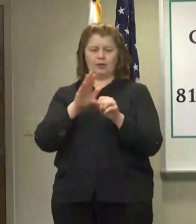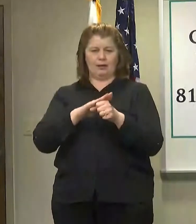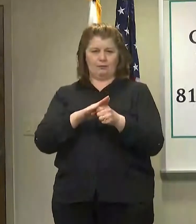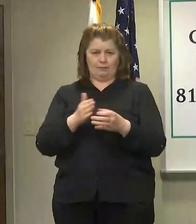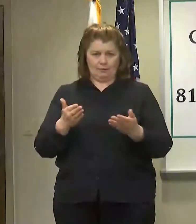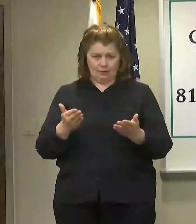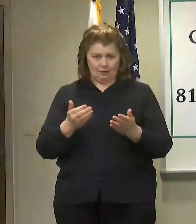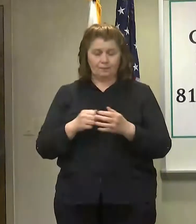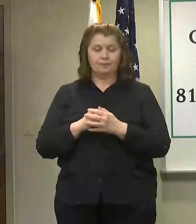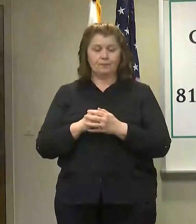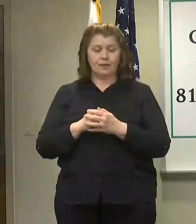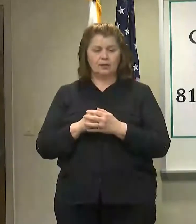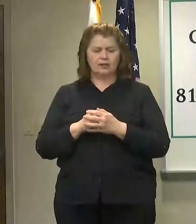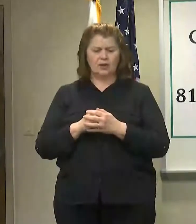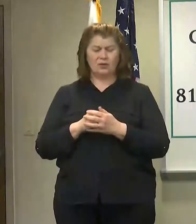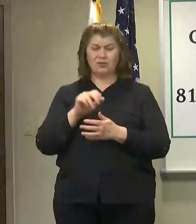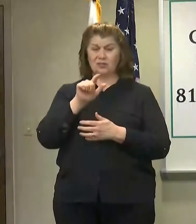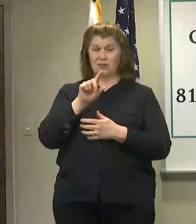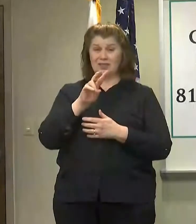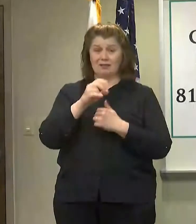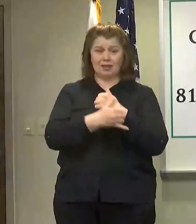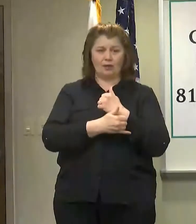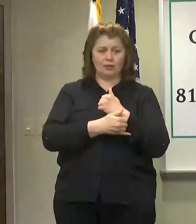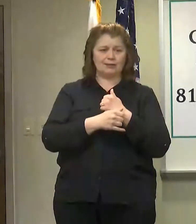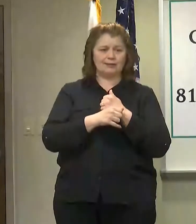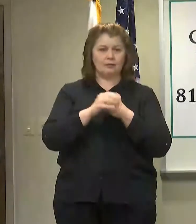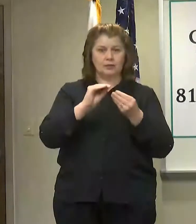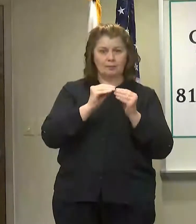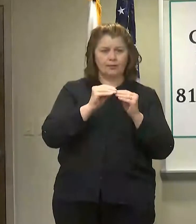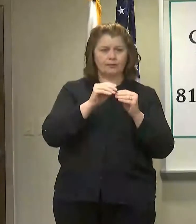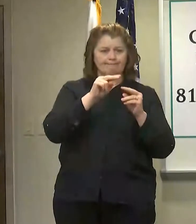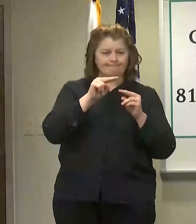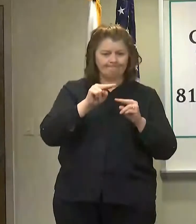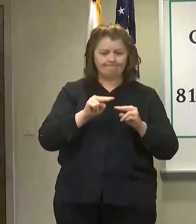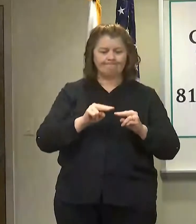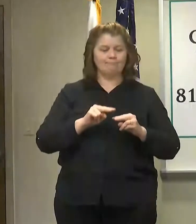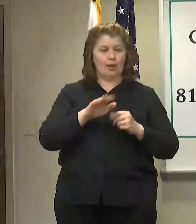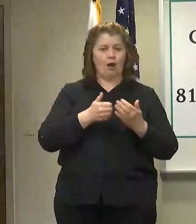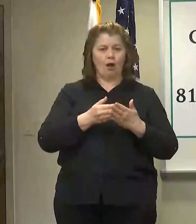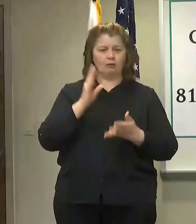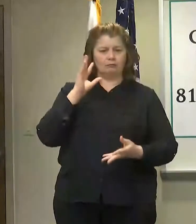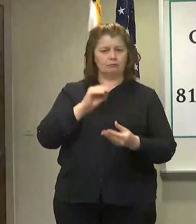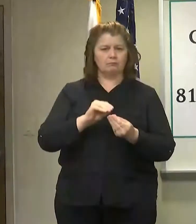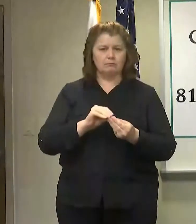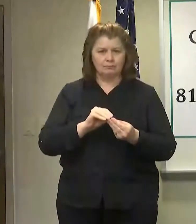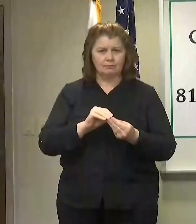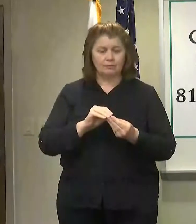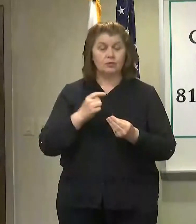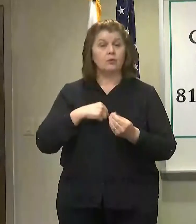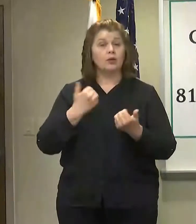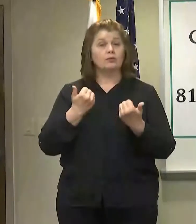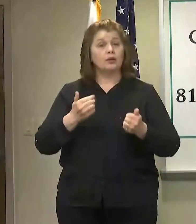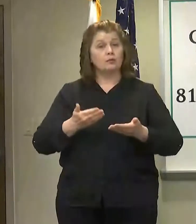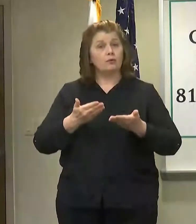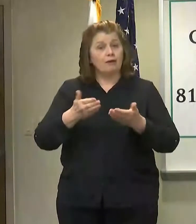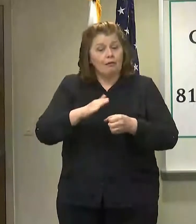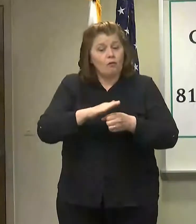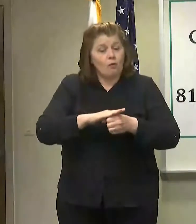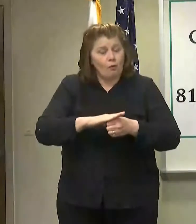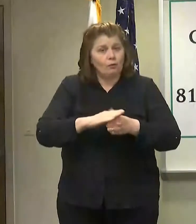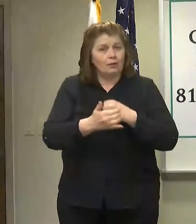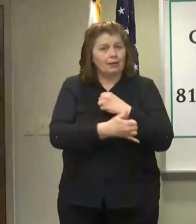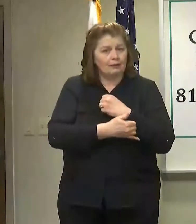they are looking at all those metrics as they roll up. So it really becomes important to understand we're trying to provide you your local county data